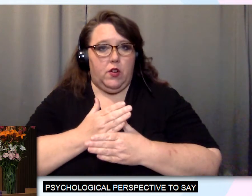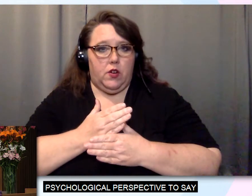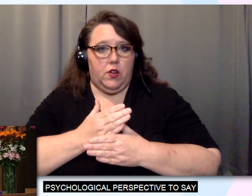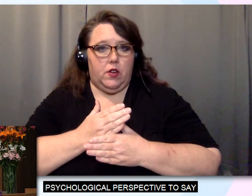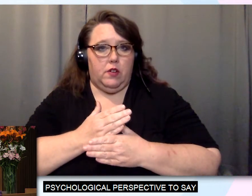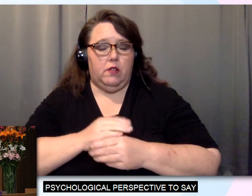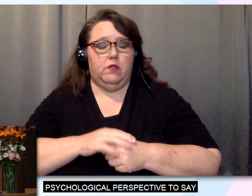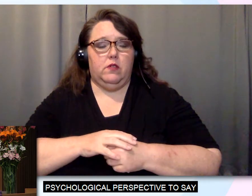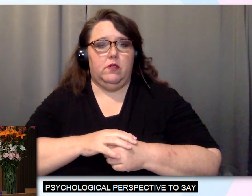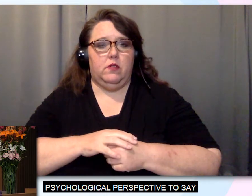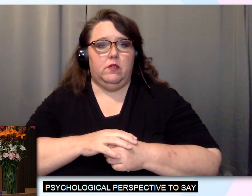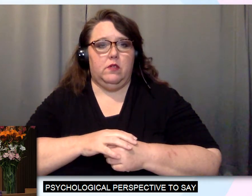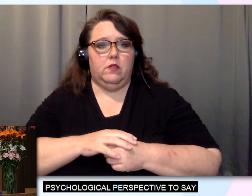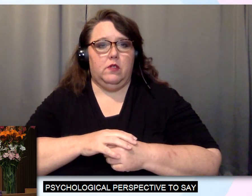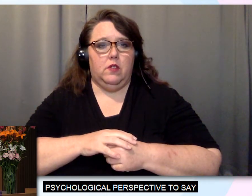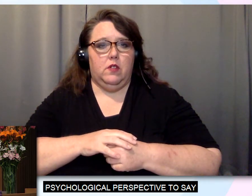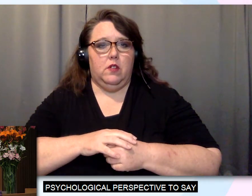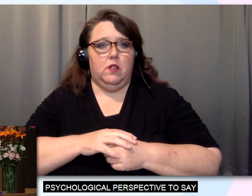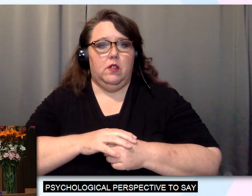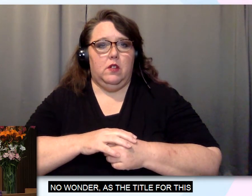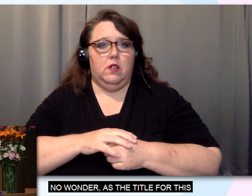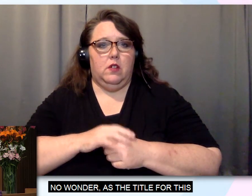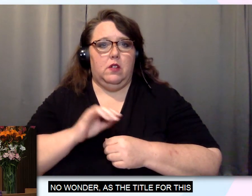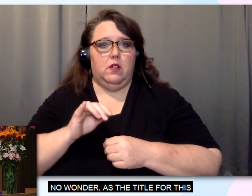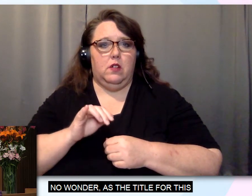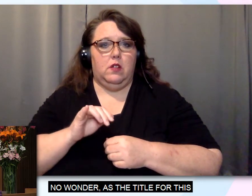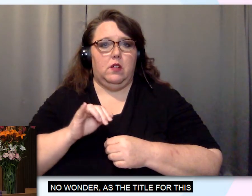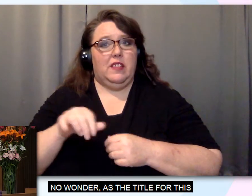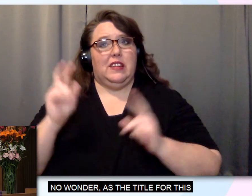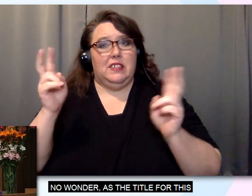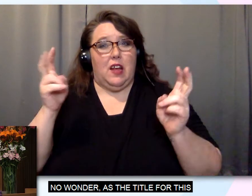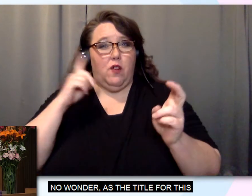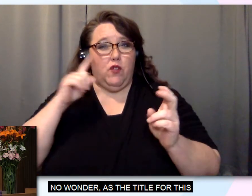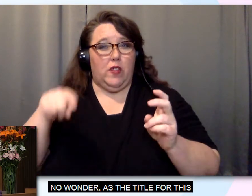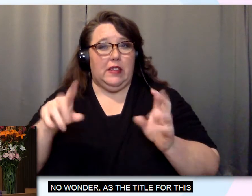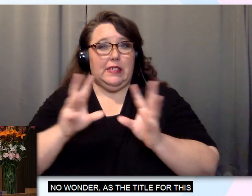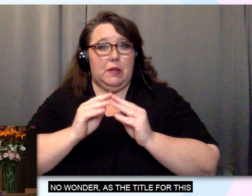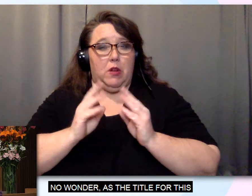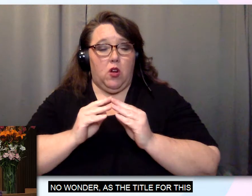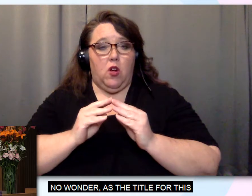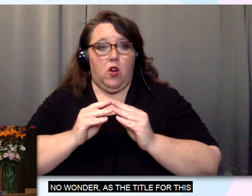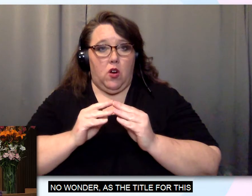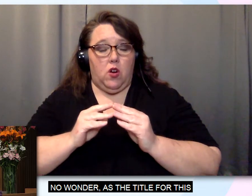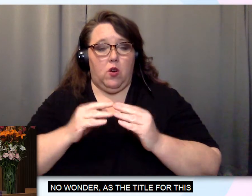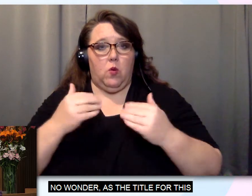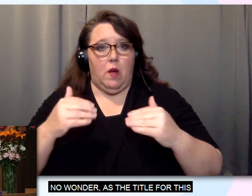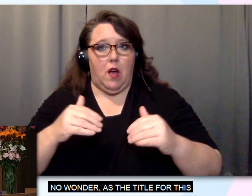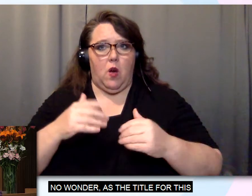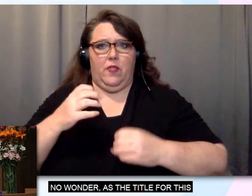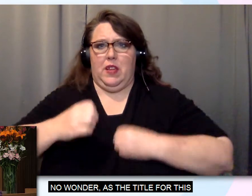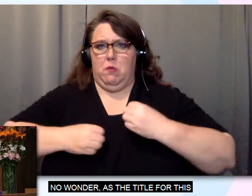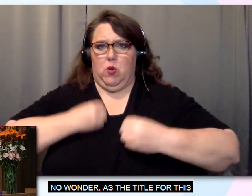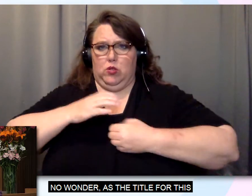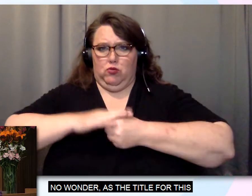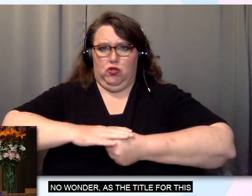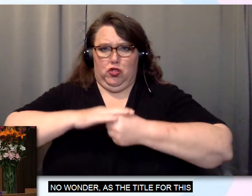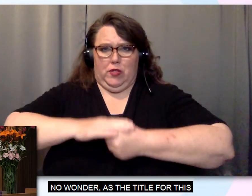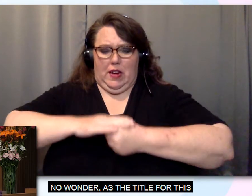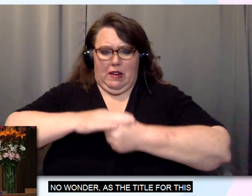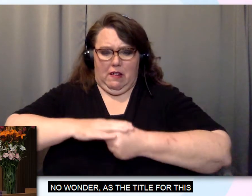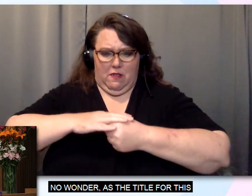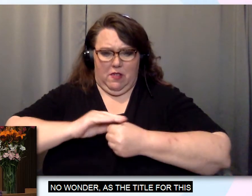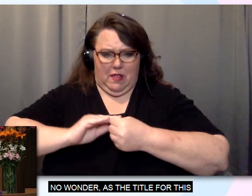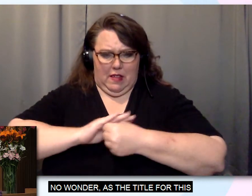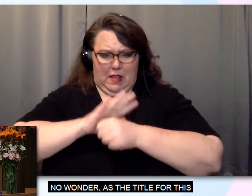perspective that, to say that no wonder, as the title for this seminar is, the emotional